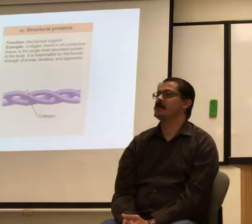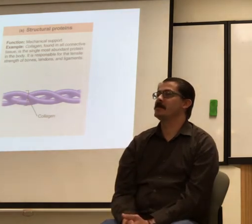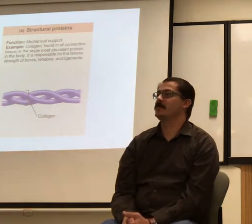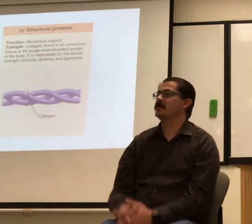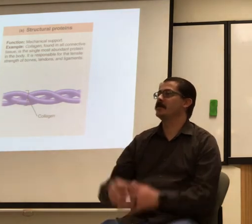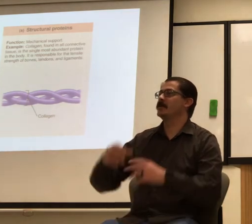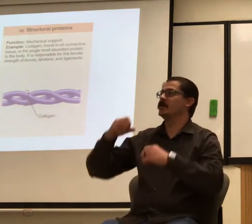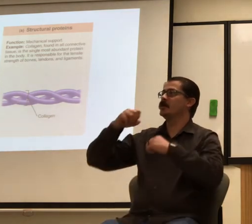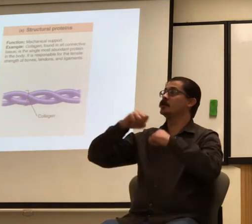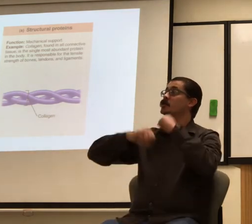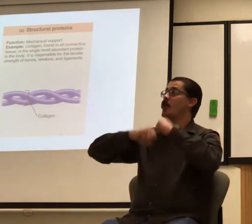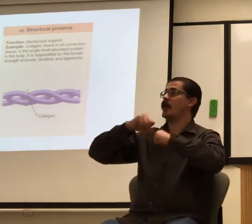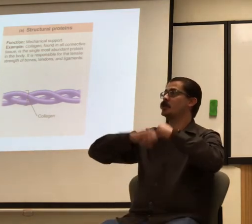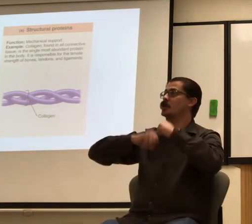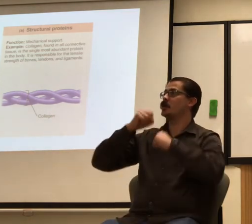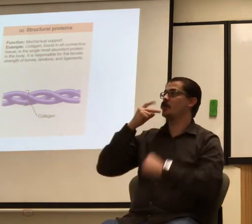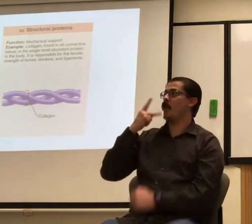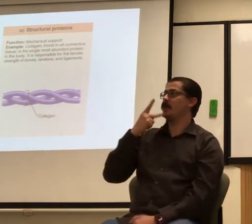Structural proteins.